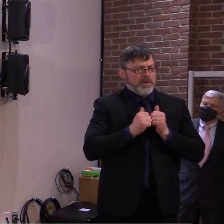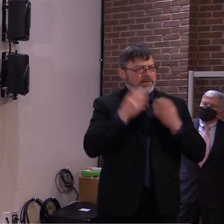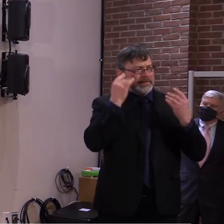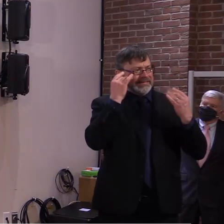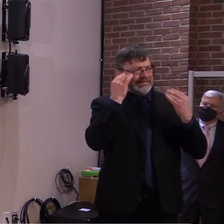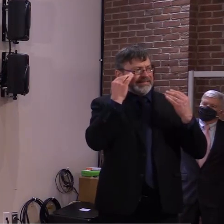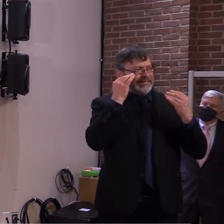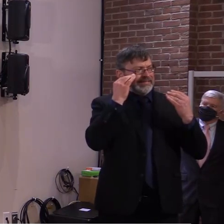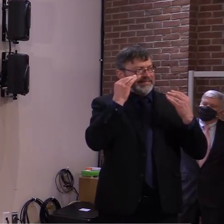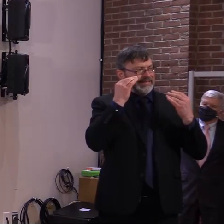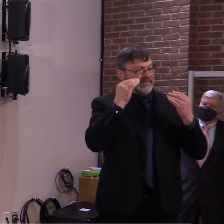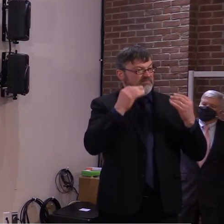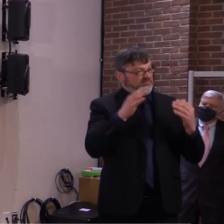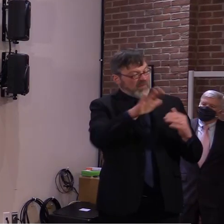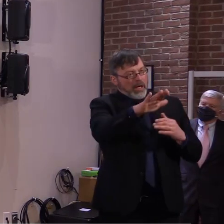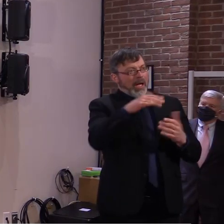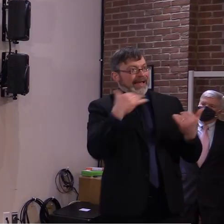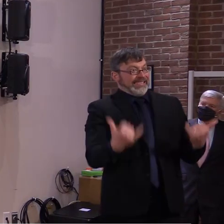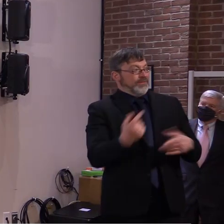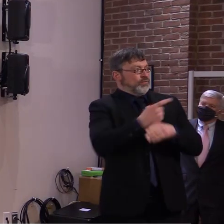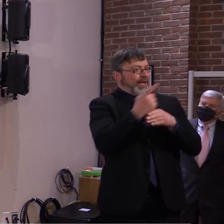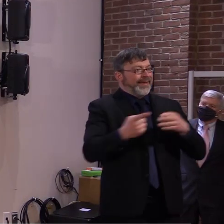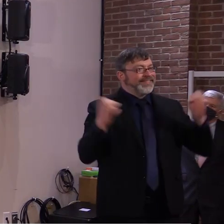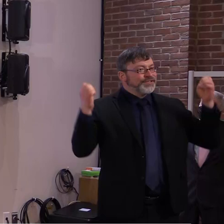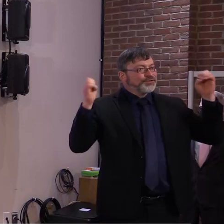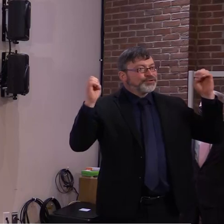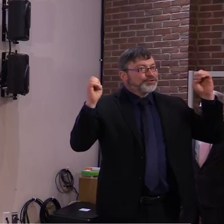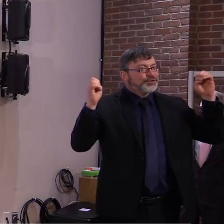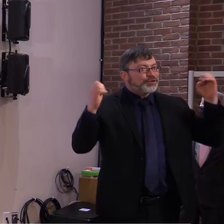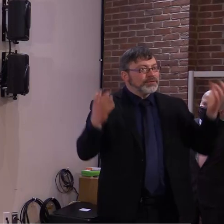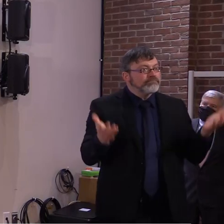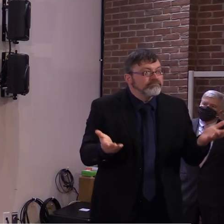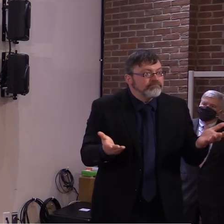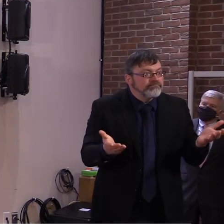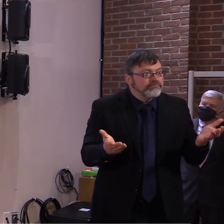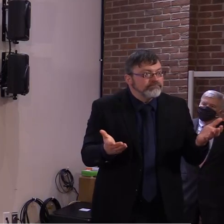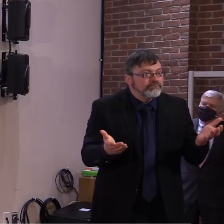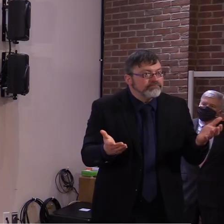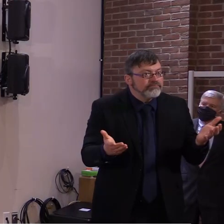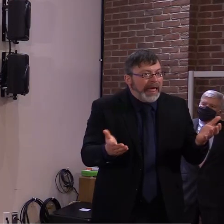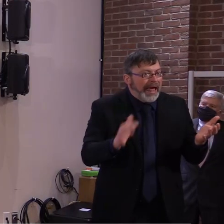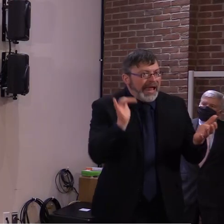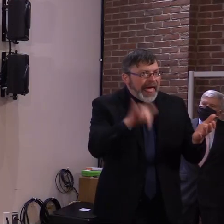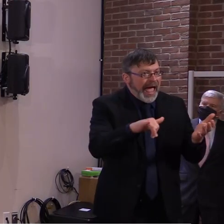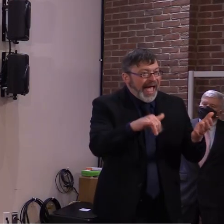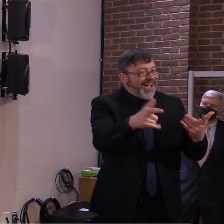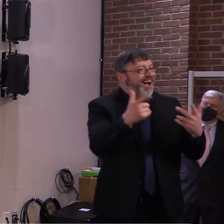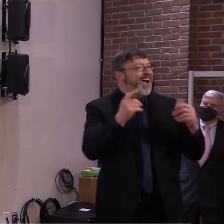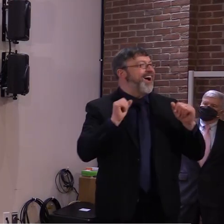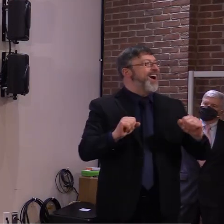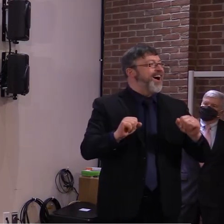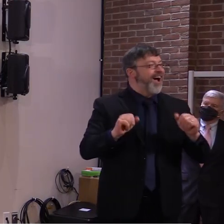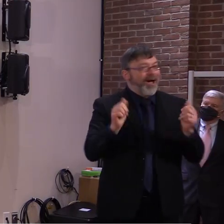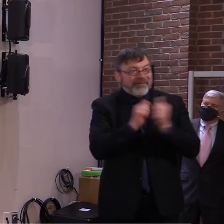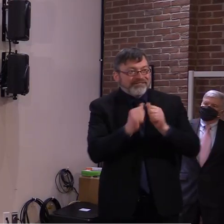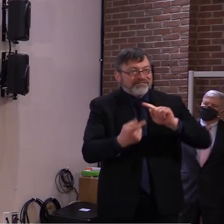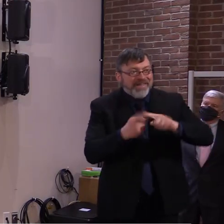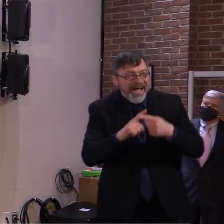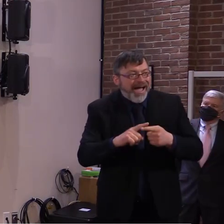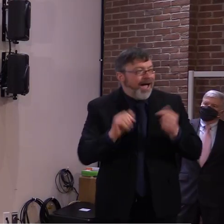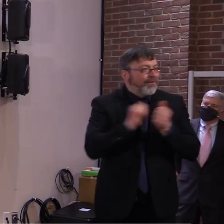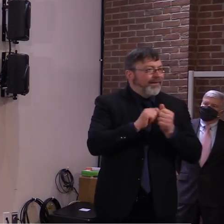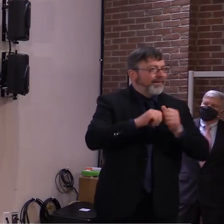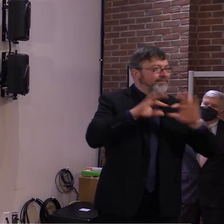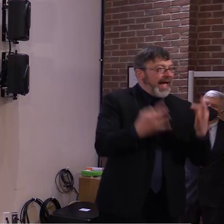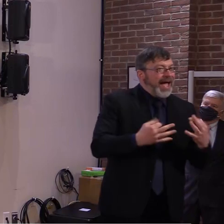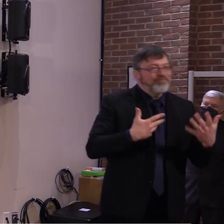friends, but please know that with this much virus around, any gathering is riskier. Staying with your own household